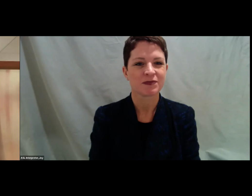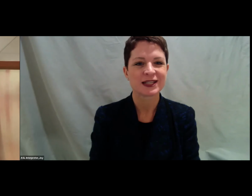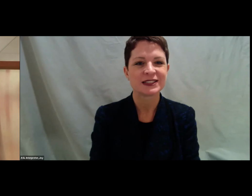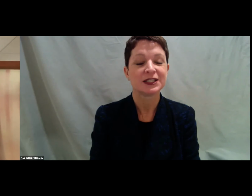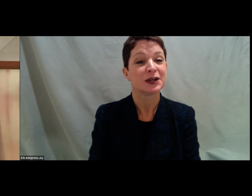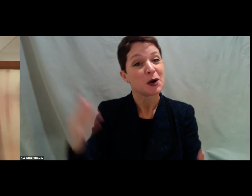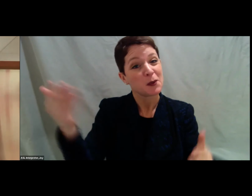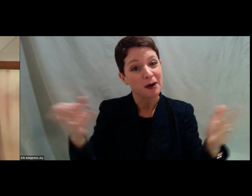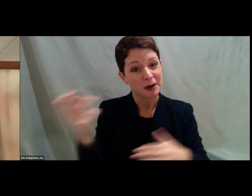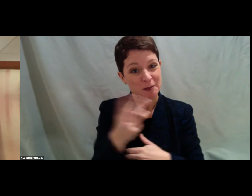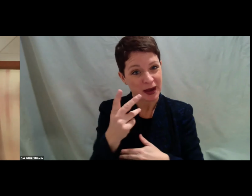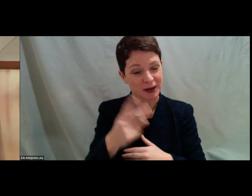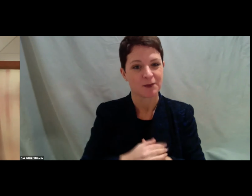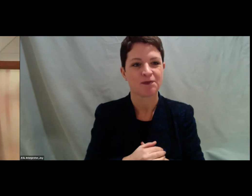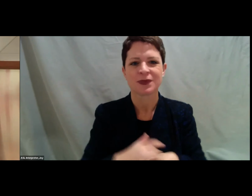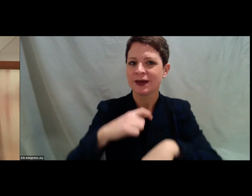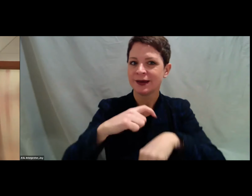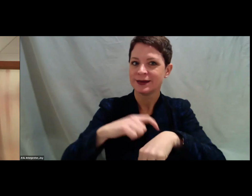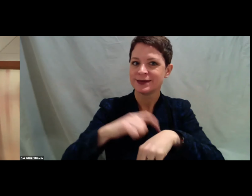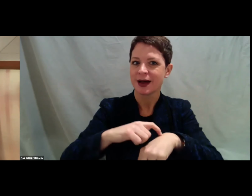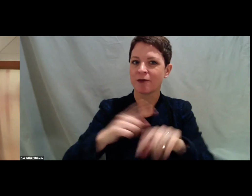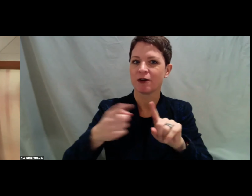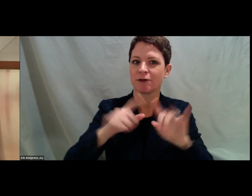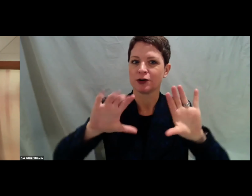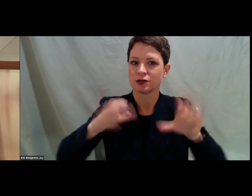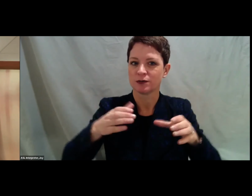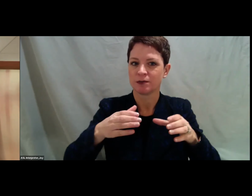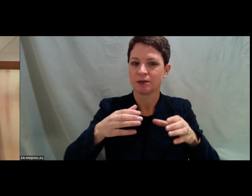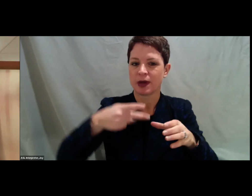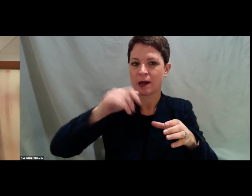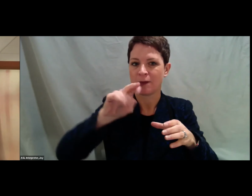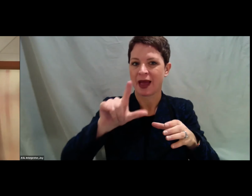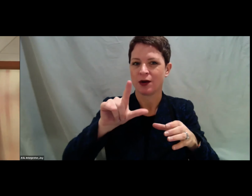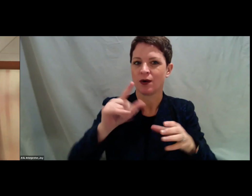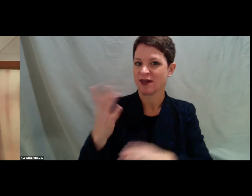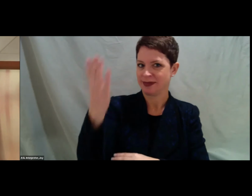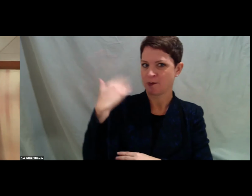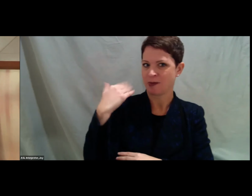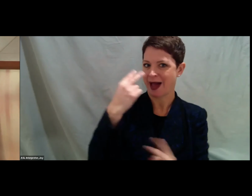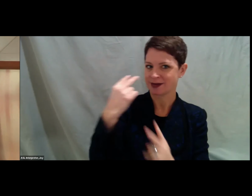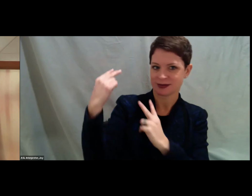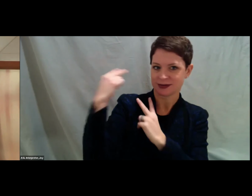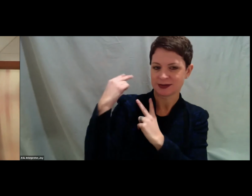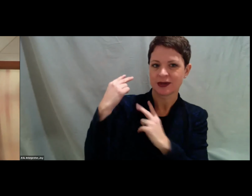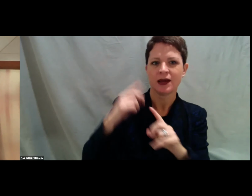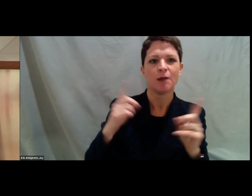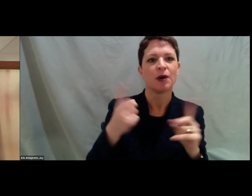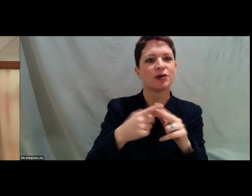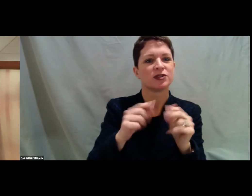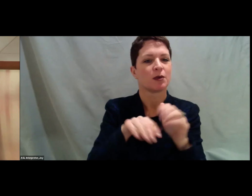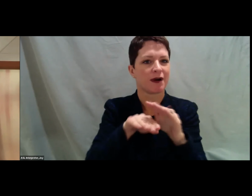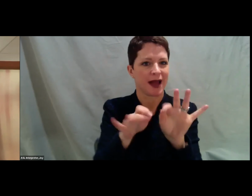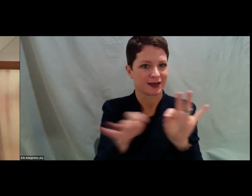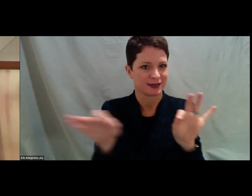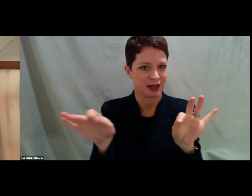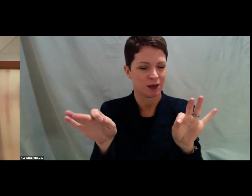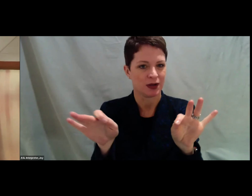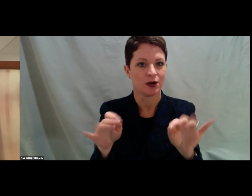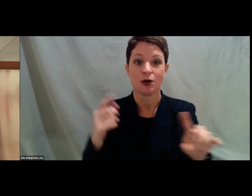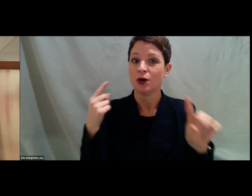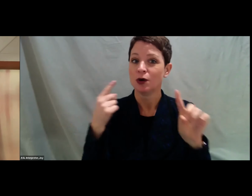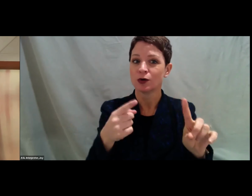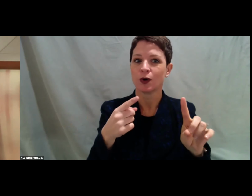Welcome back. It's time for our first panel, The Past. But again, we're going to start with our access statement. We strive to be